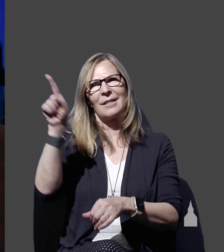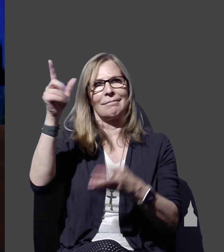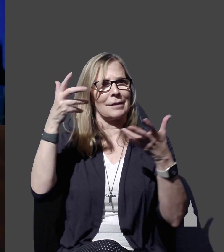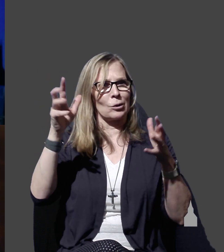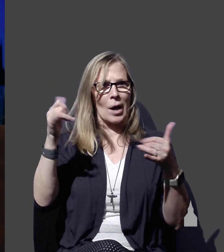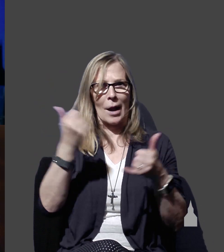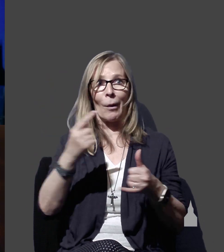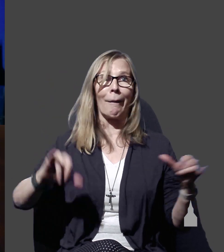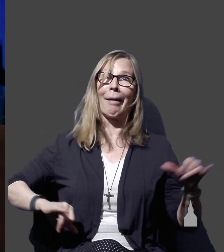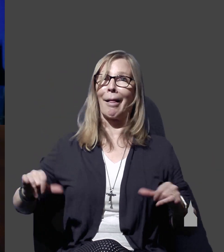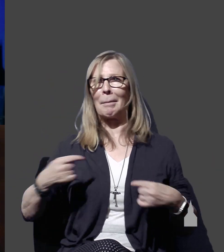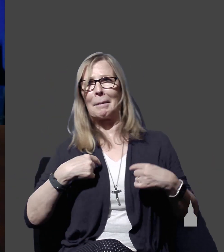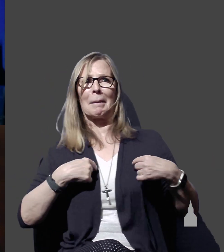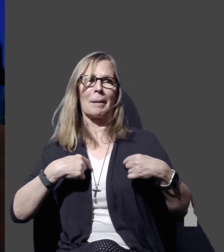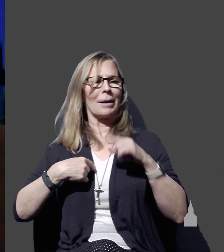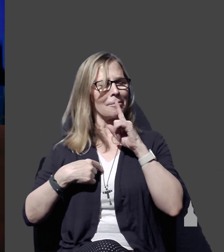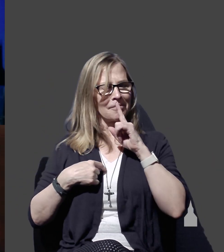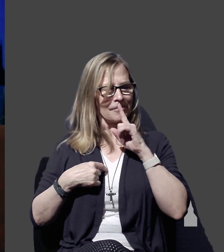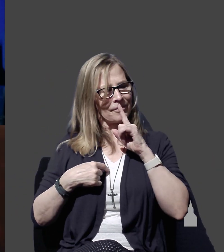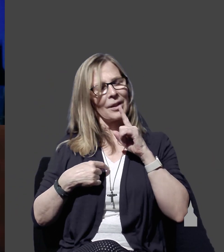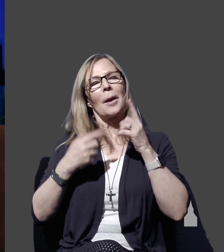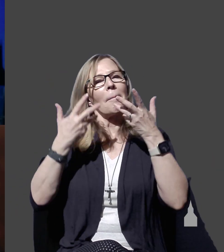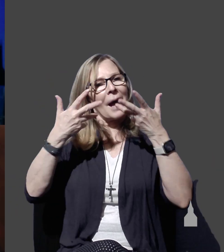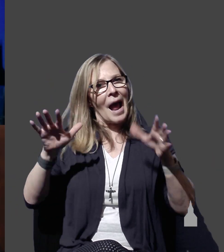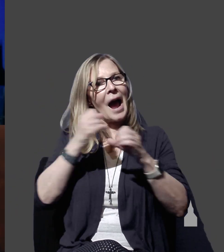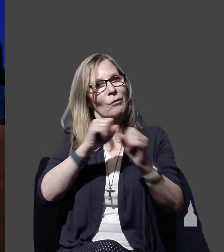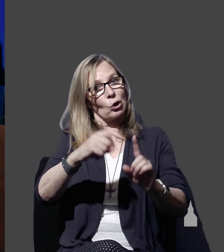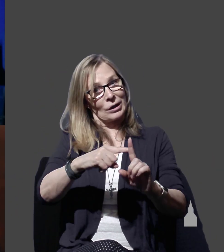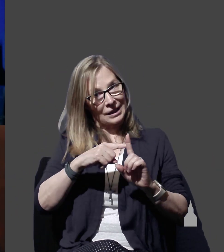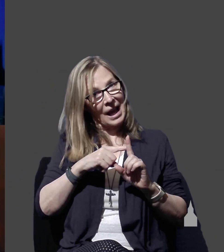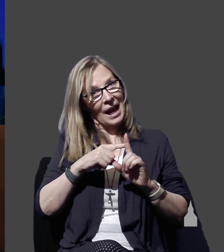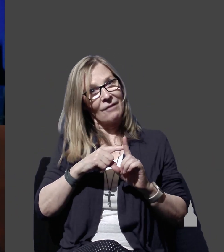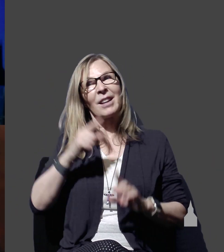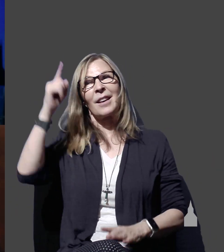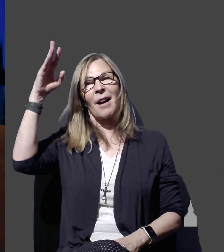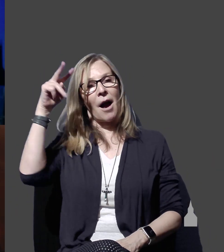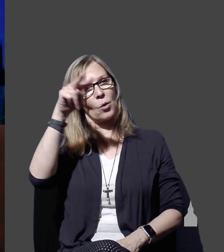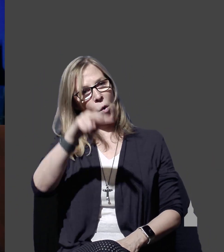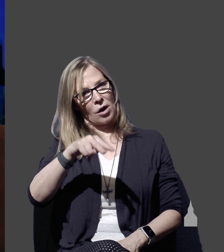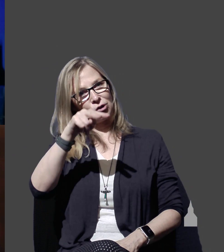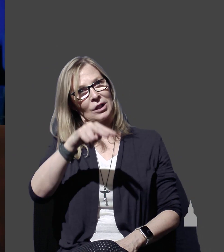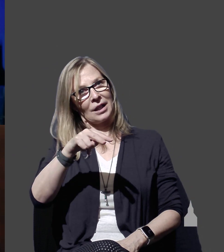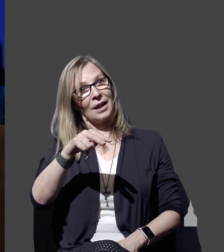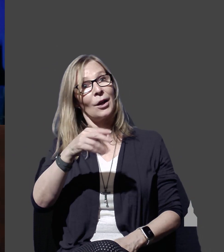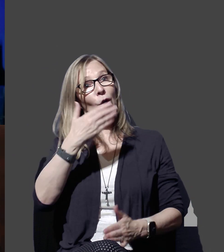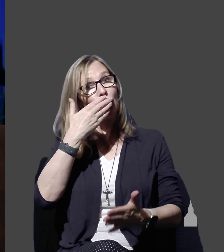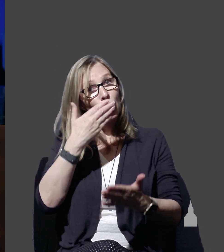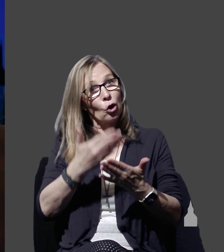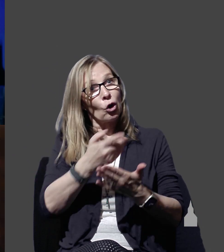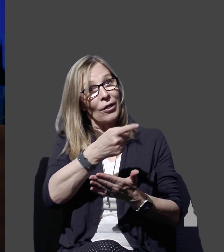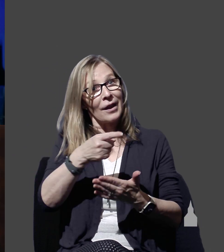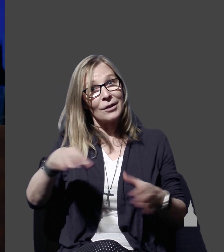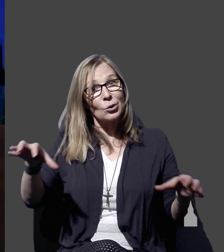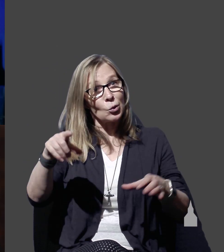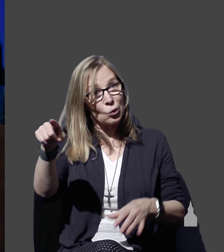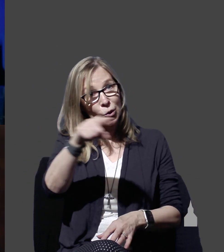But once we are saved, we've been given that gift, God is watching, and the good things that we do will be rewarded one day in